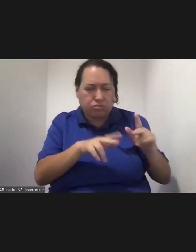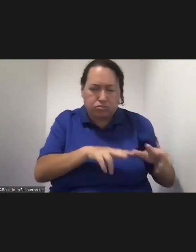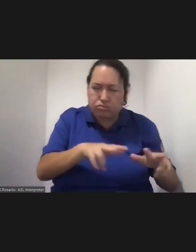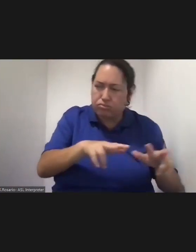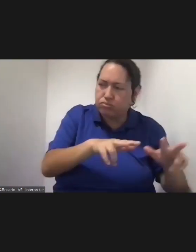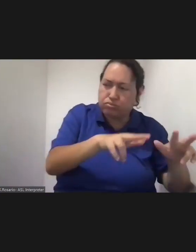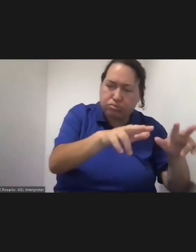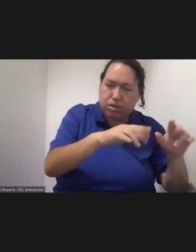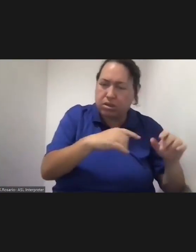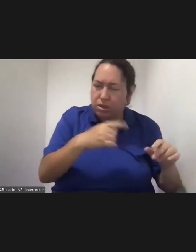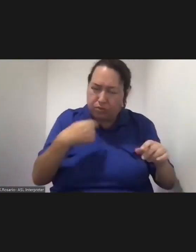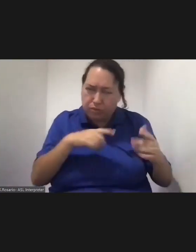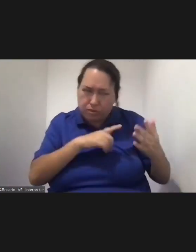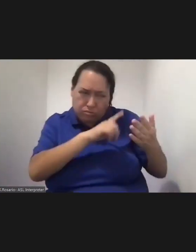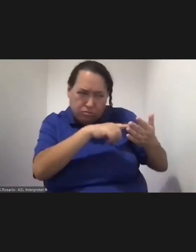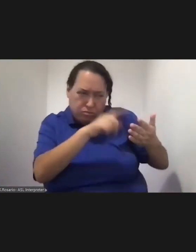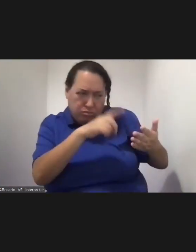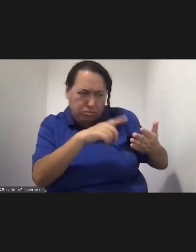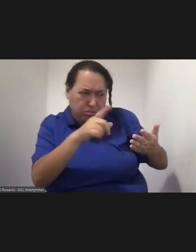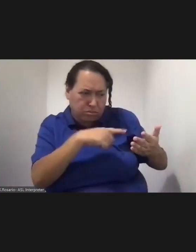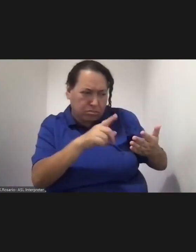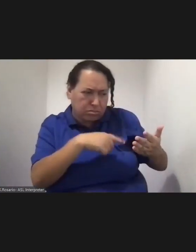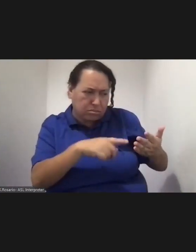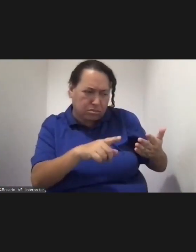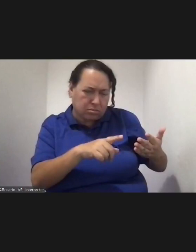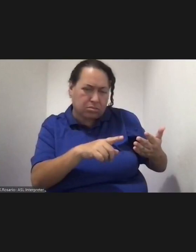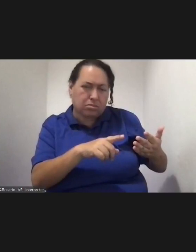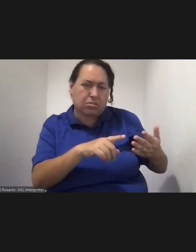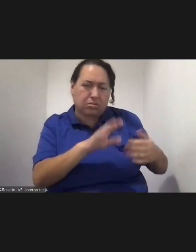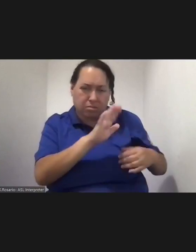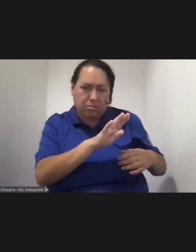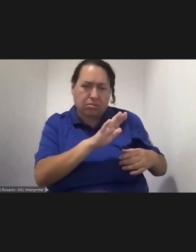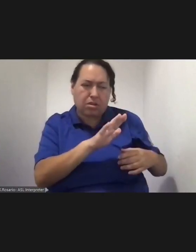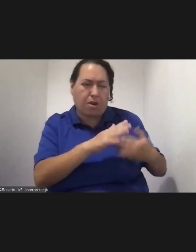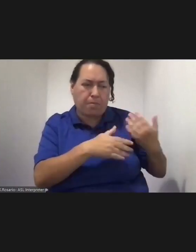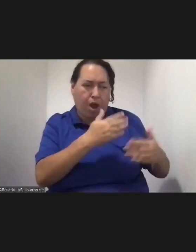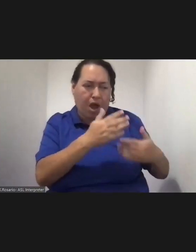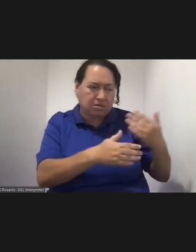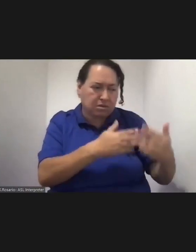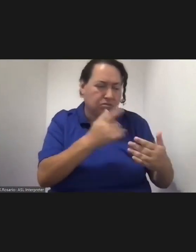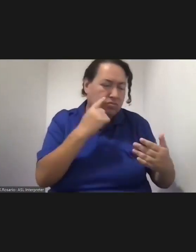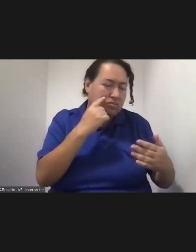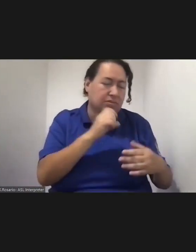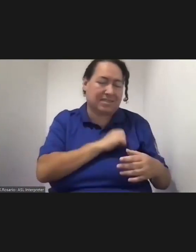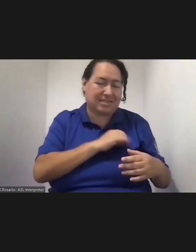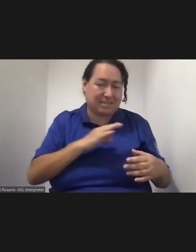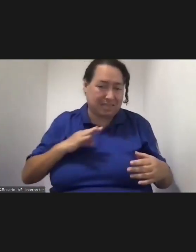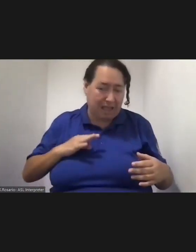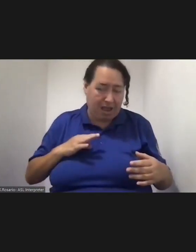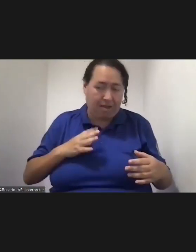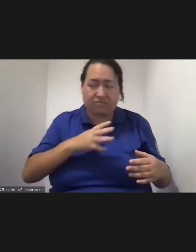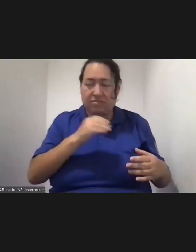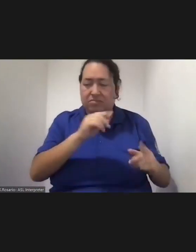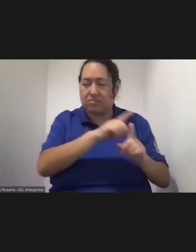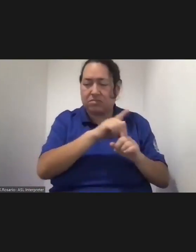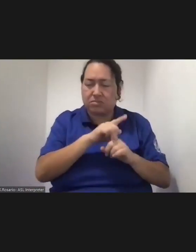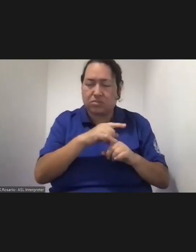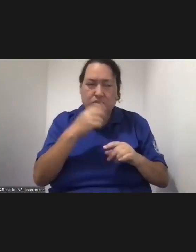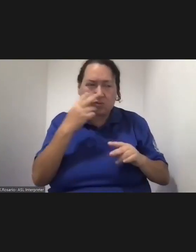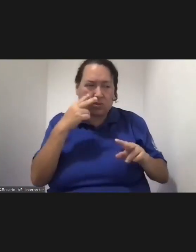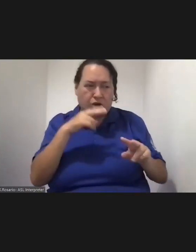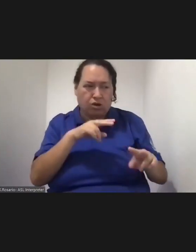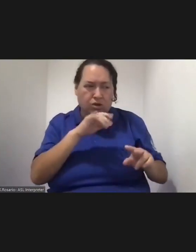went through their intake process for staff, looked at the